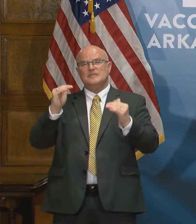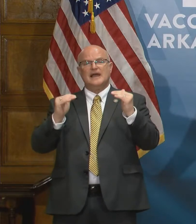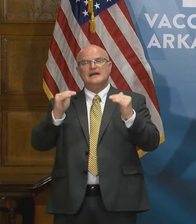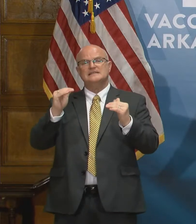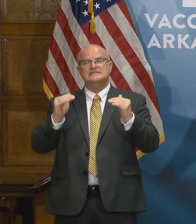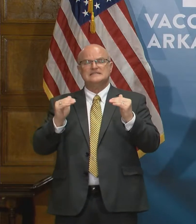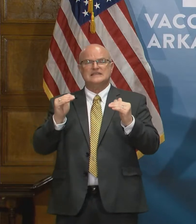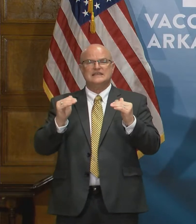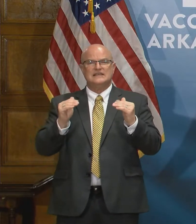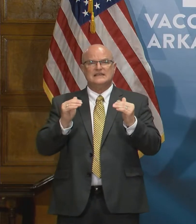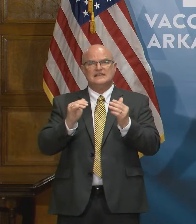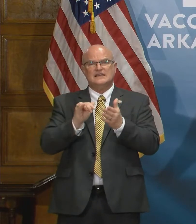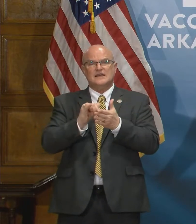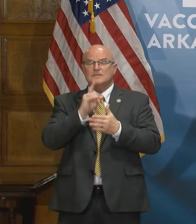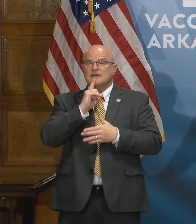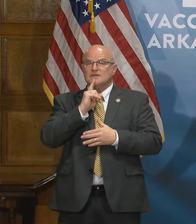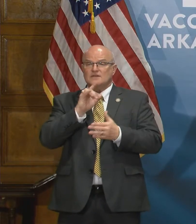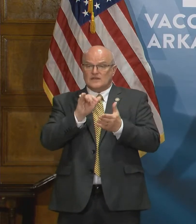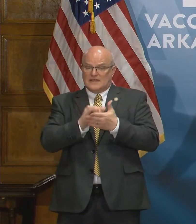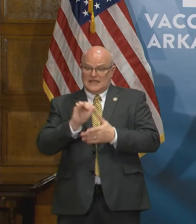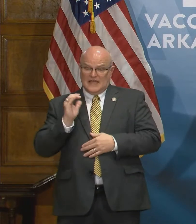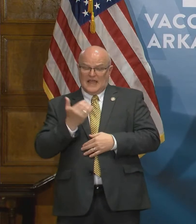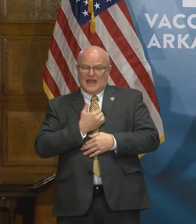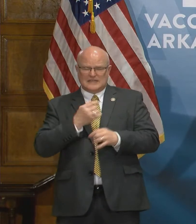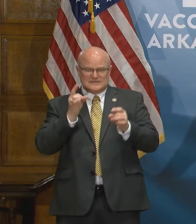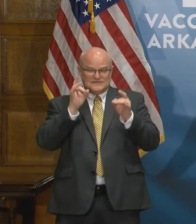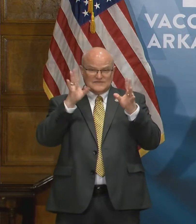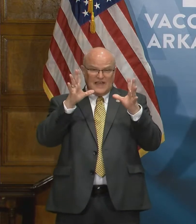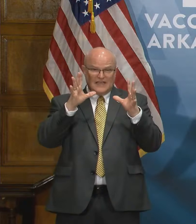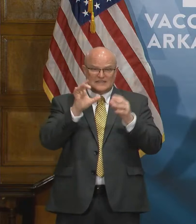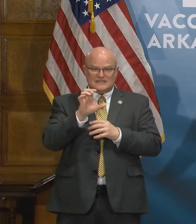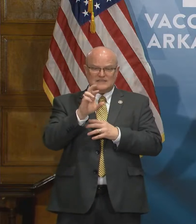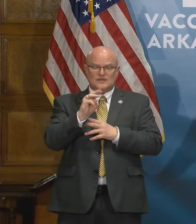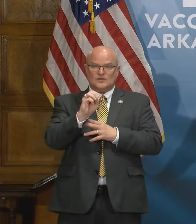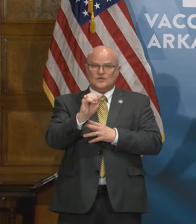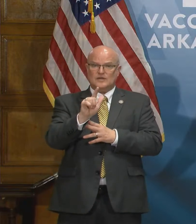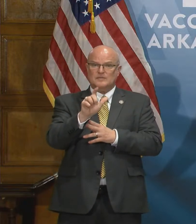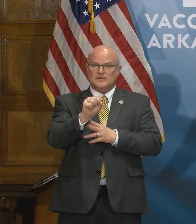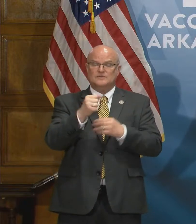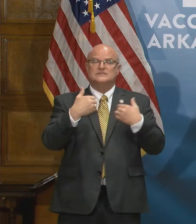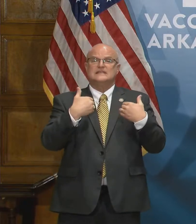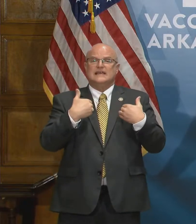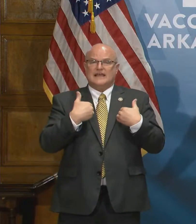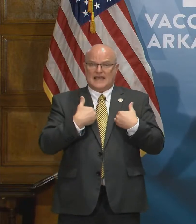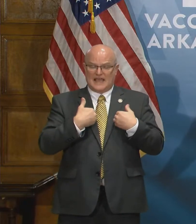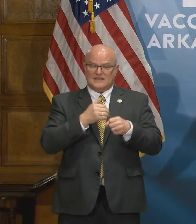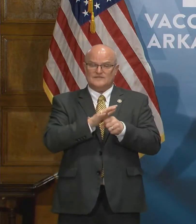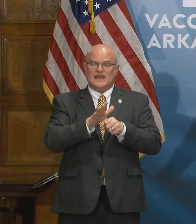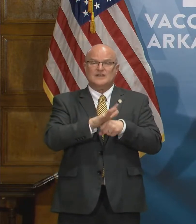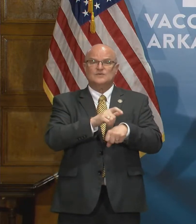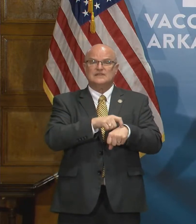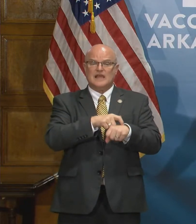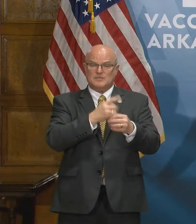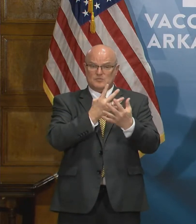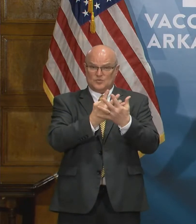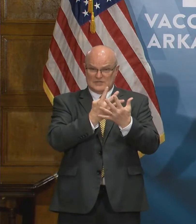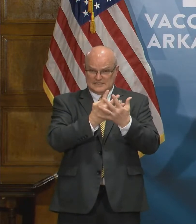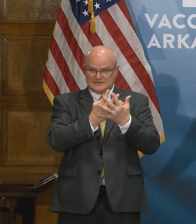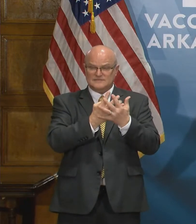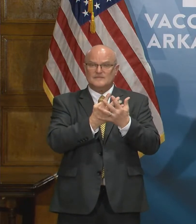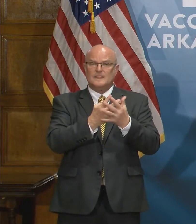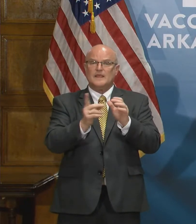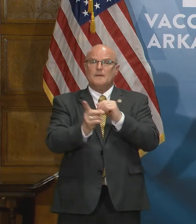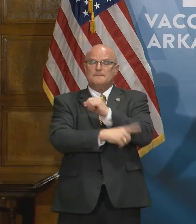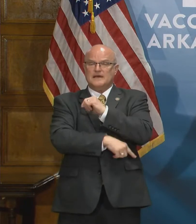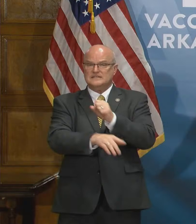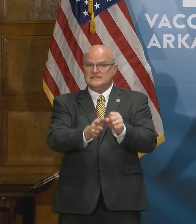balancing making sure that our violent criminals have adequate time in prison, that are